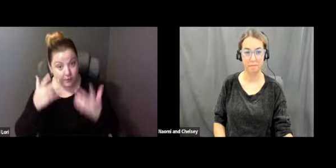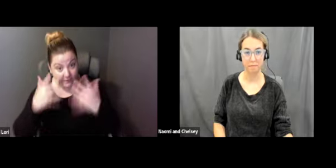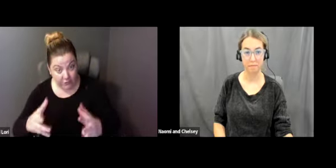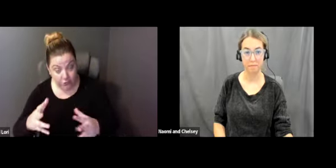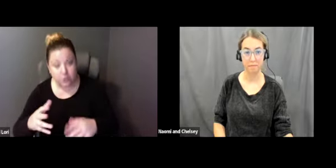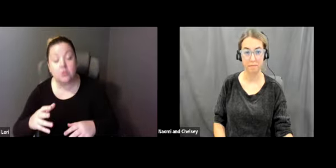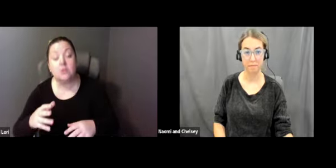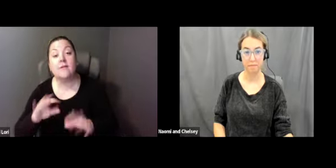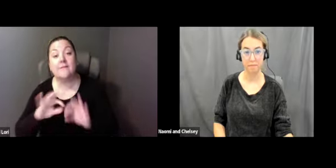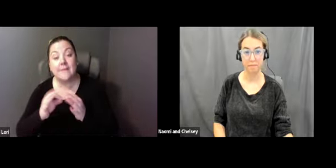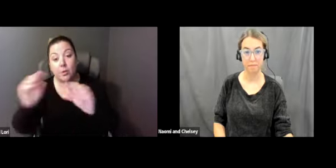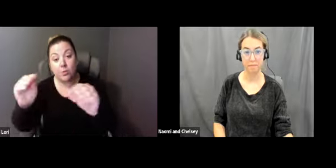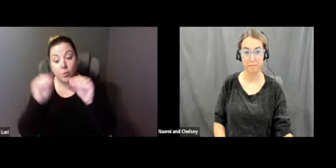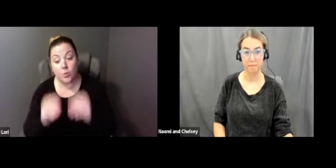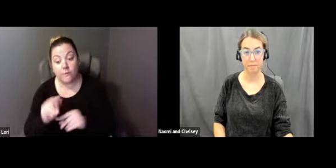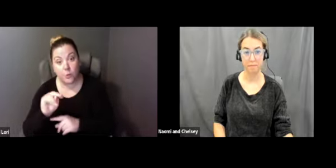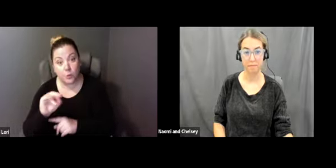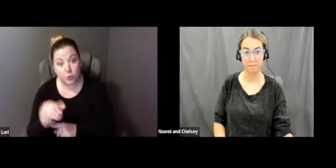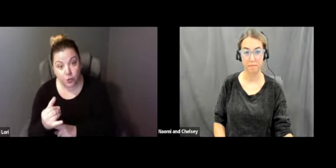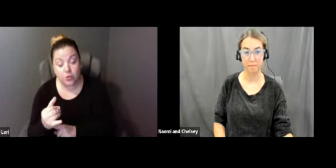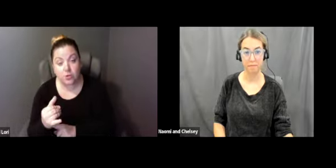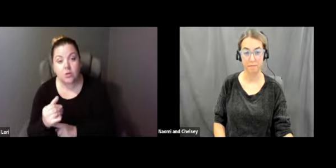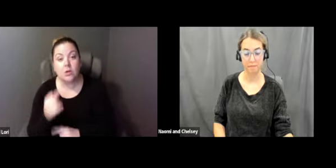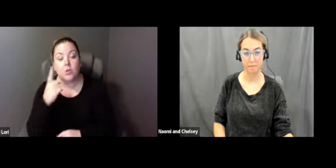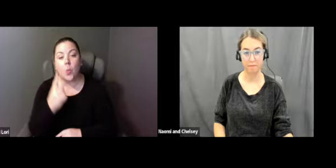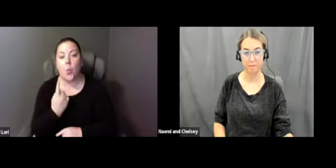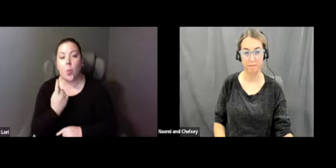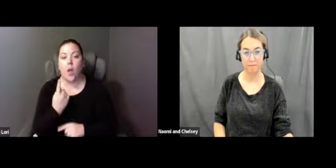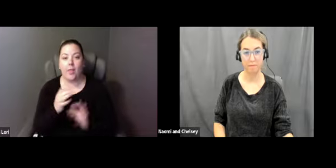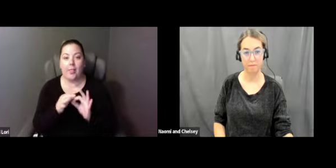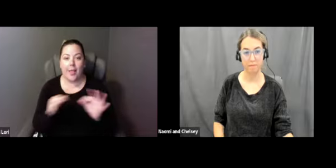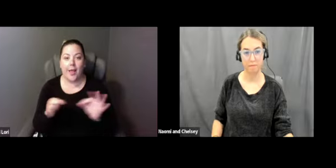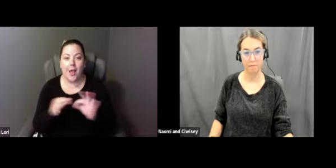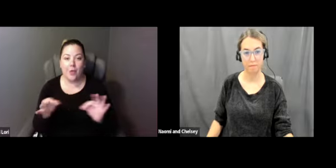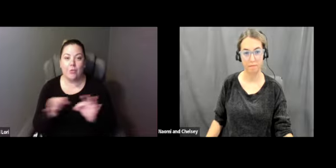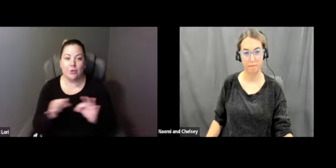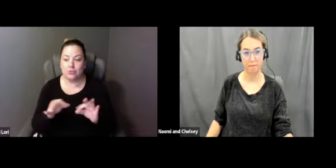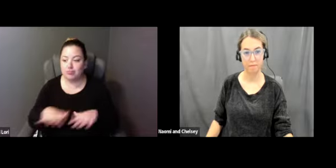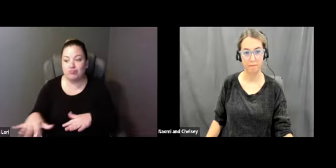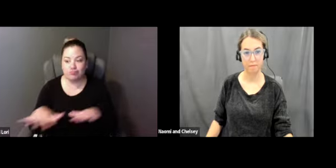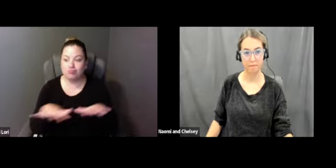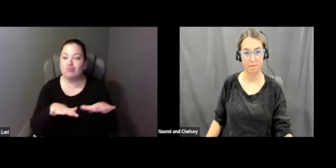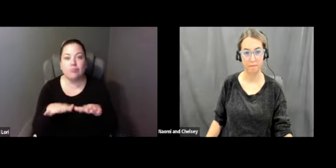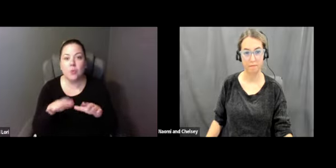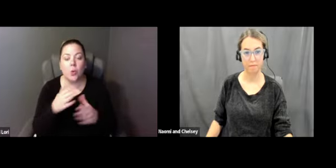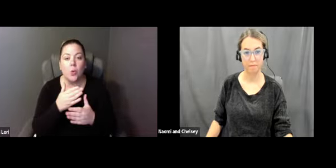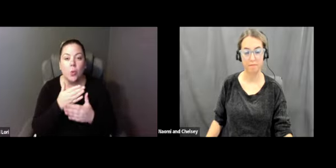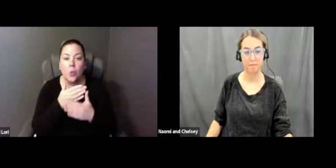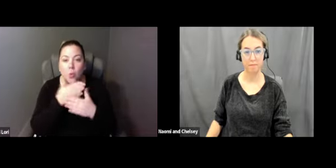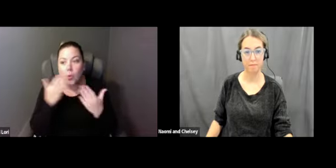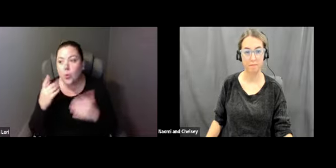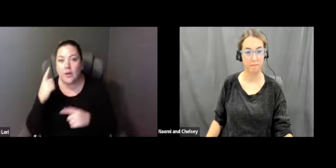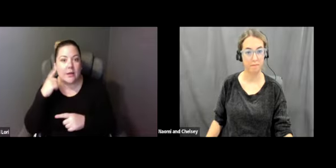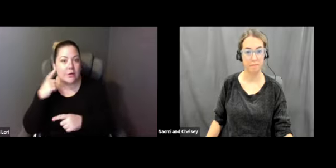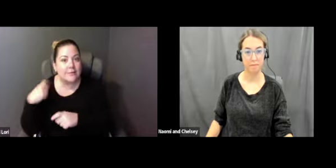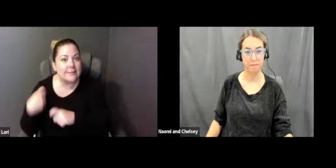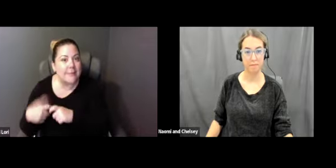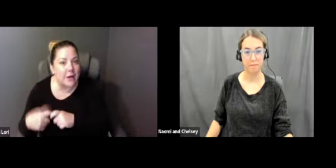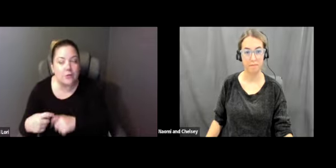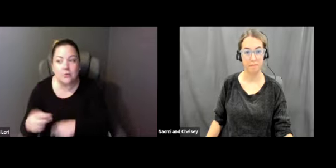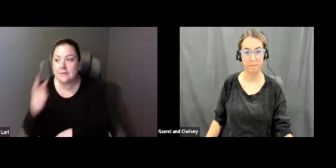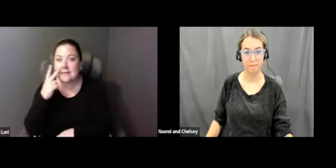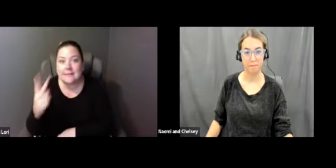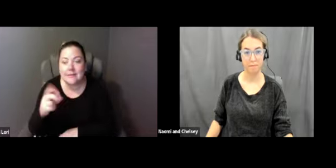very monolingual community. Very rarely anybody spoke any other language but English. There were